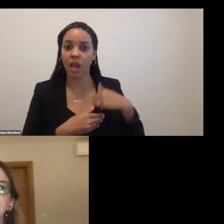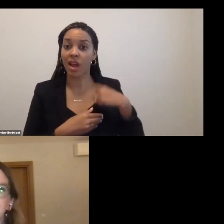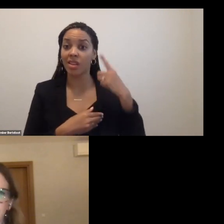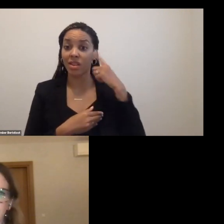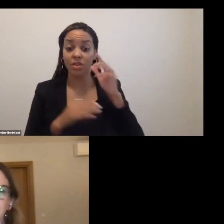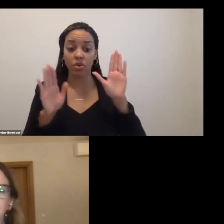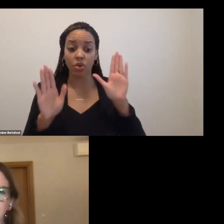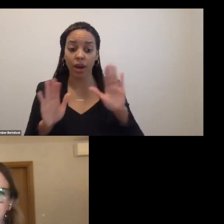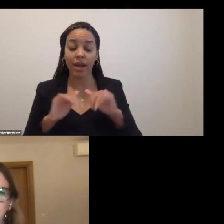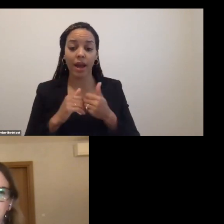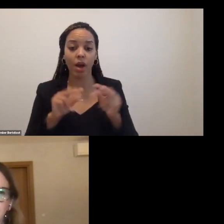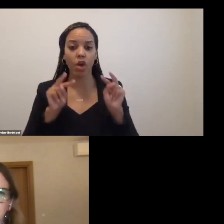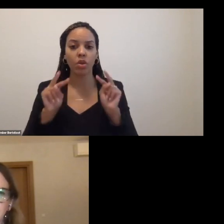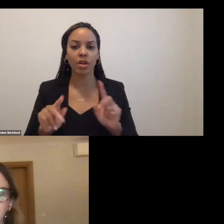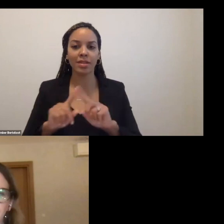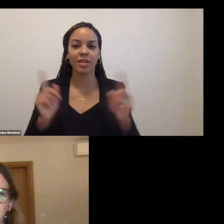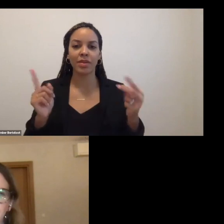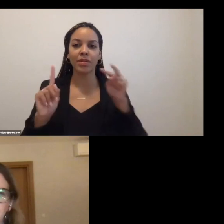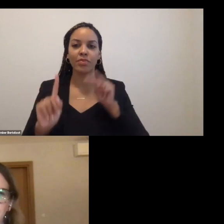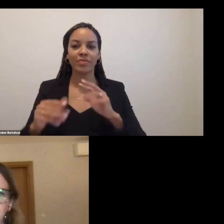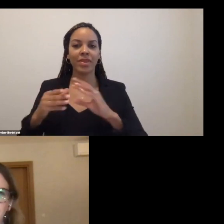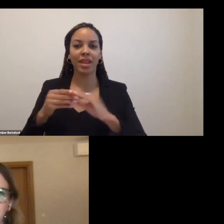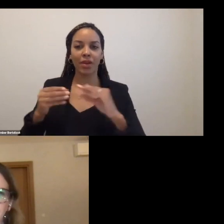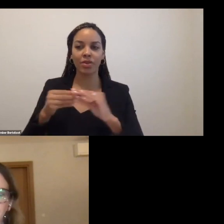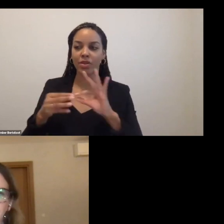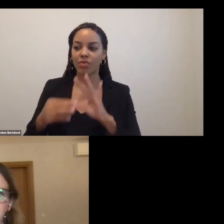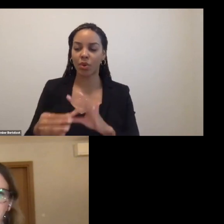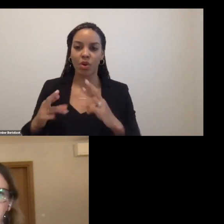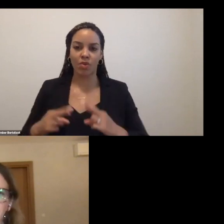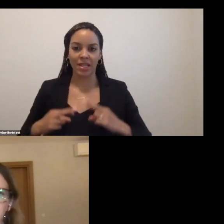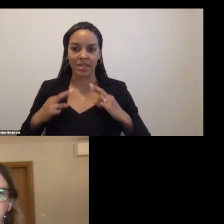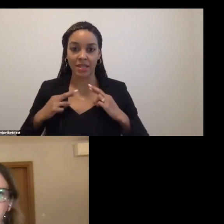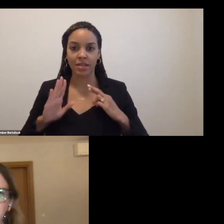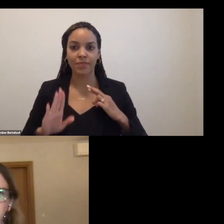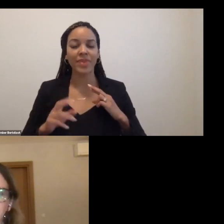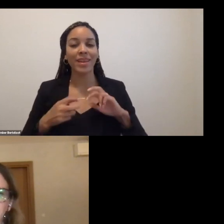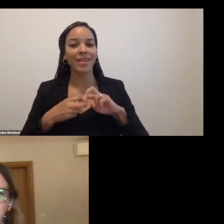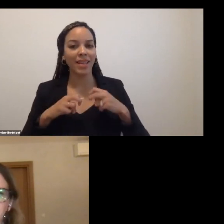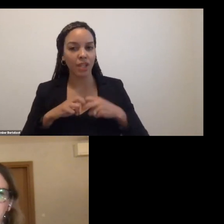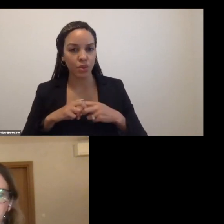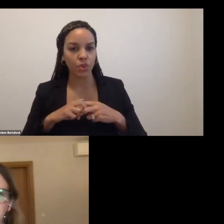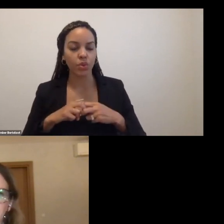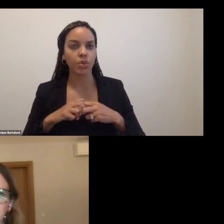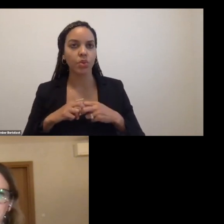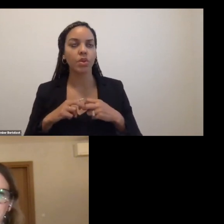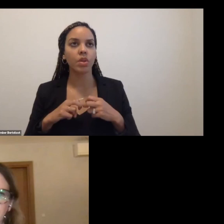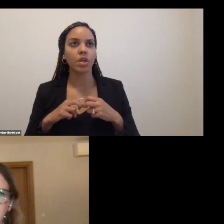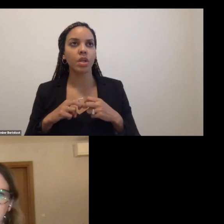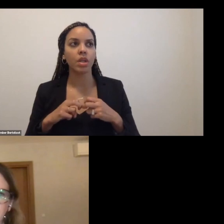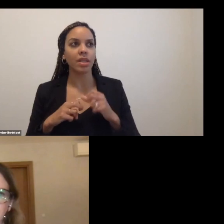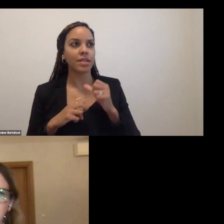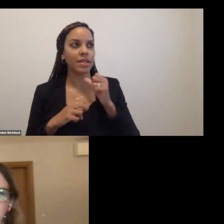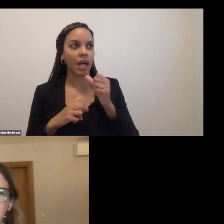histories or narratives of for the residencies. The problem in it is not in Pau's work, but